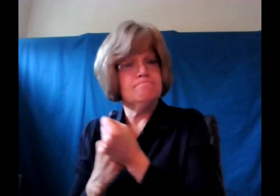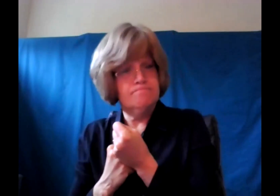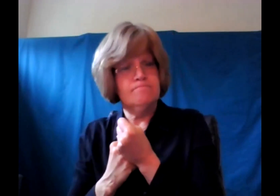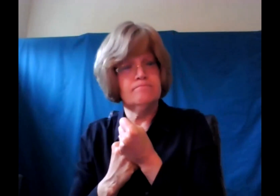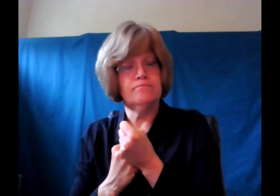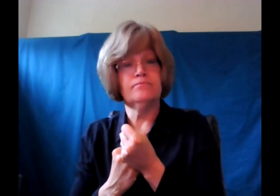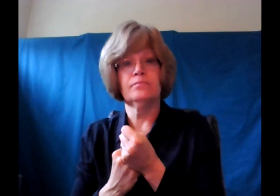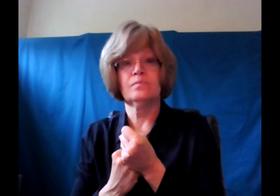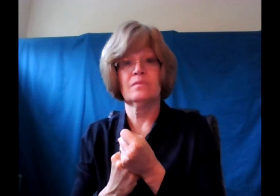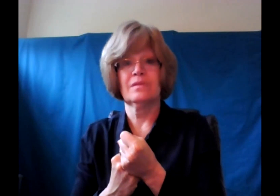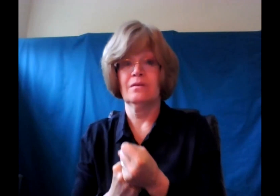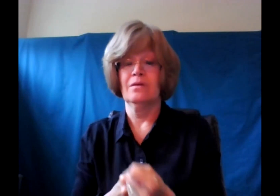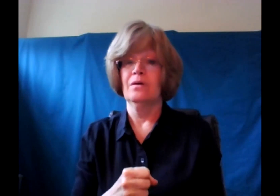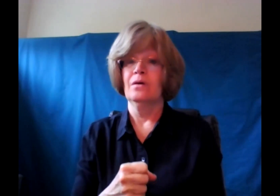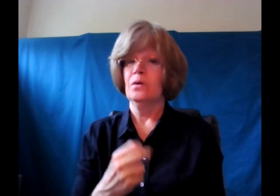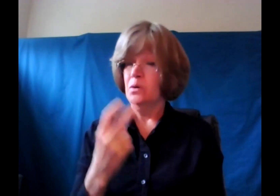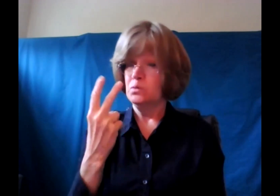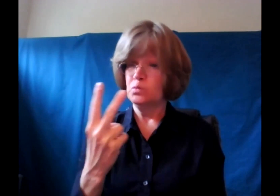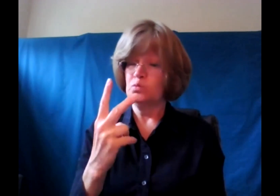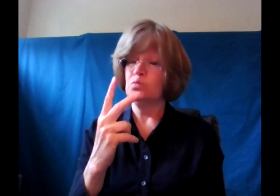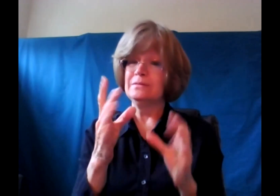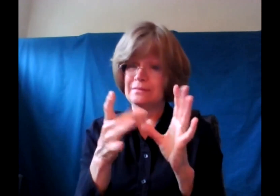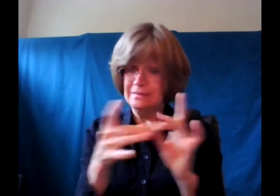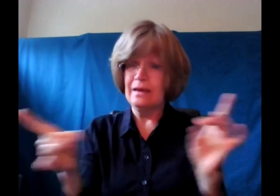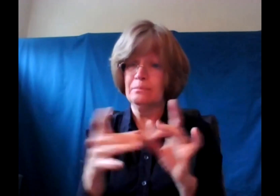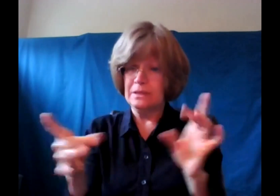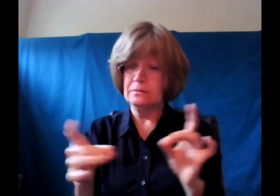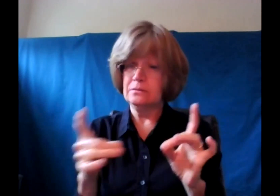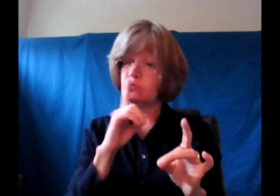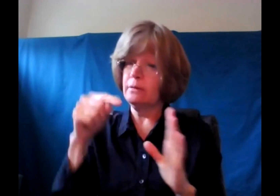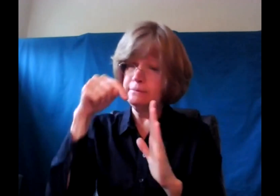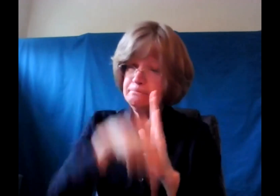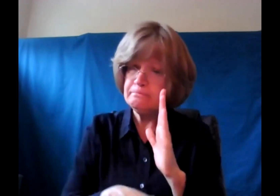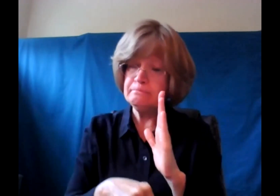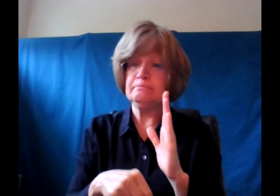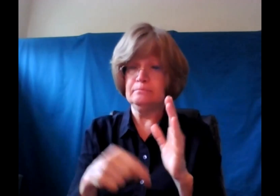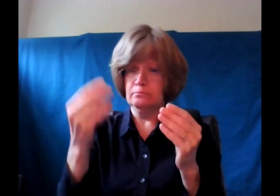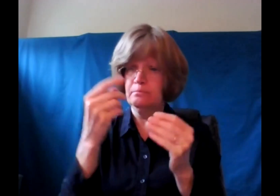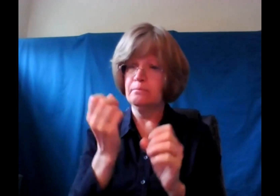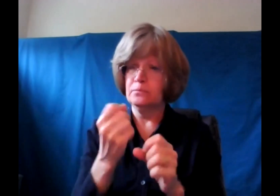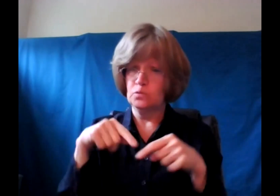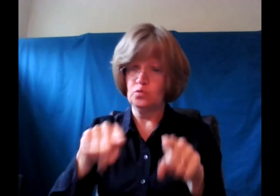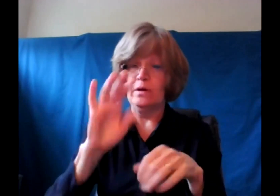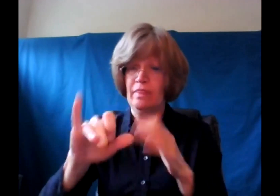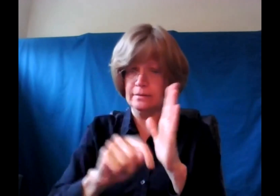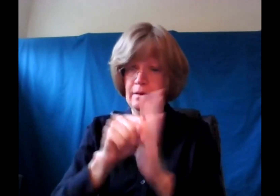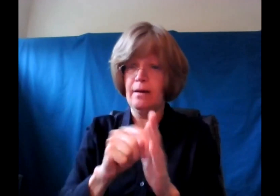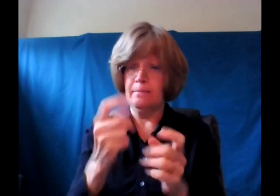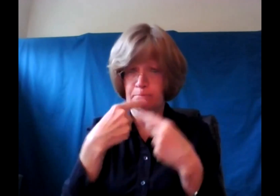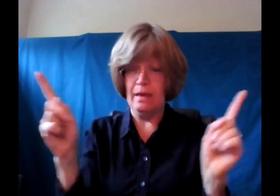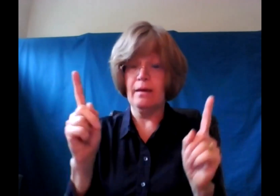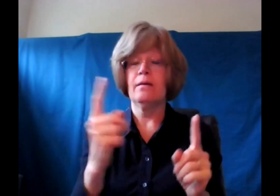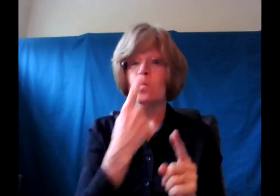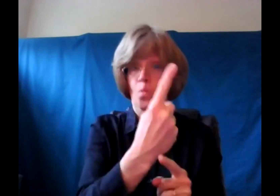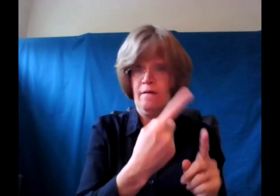In my opinion, there were two really profound statements that were made during this time. And one was by the